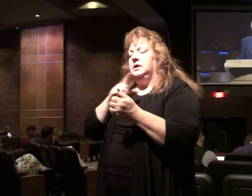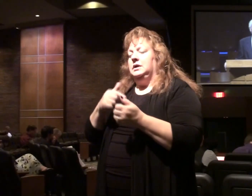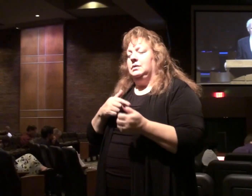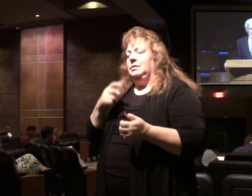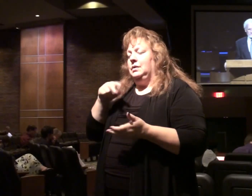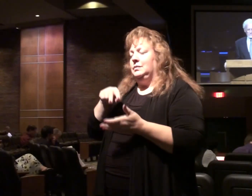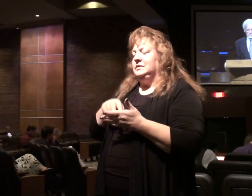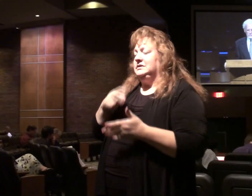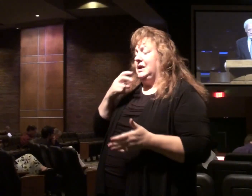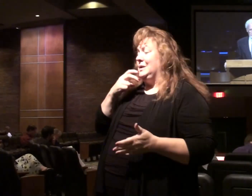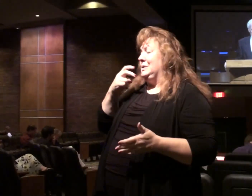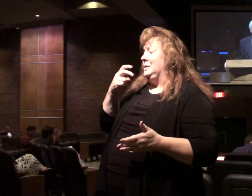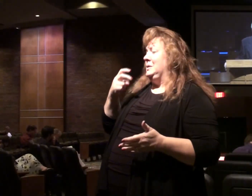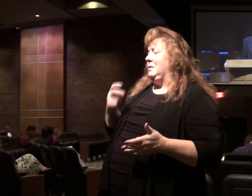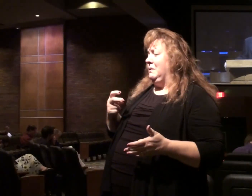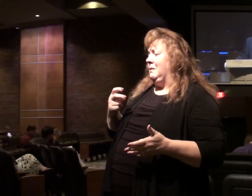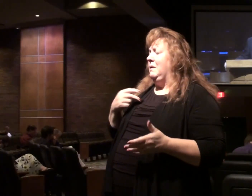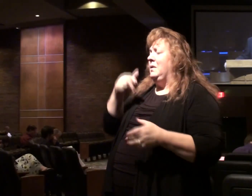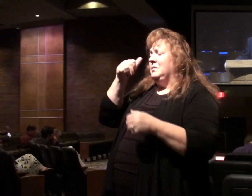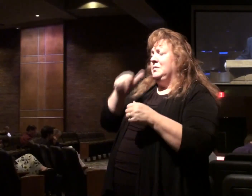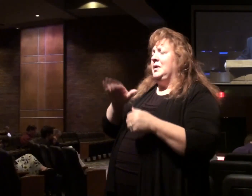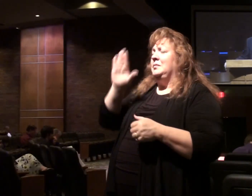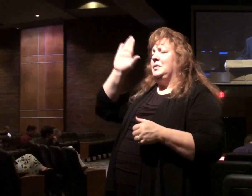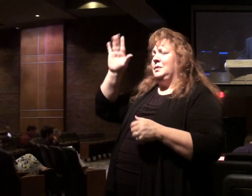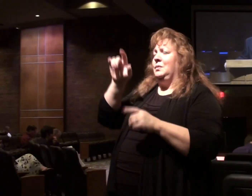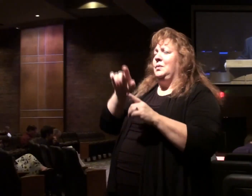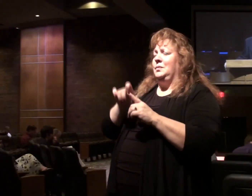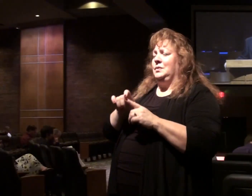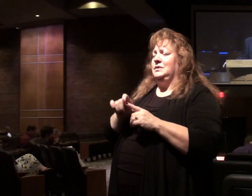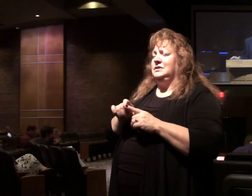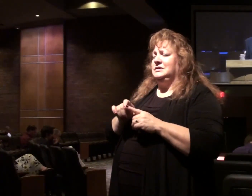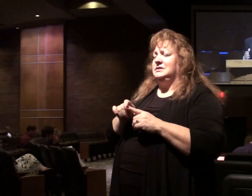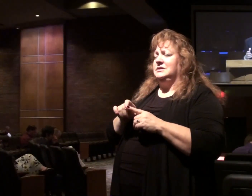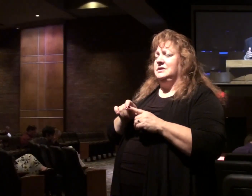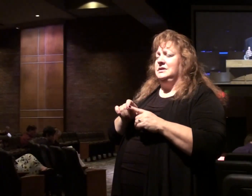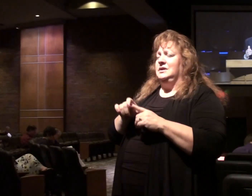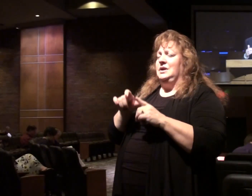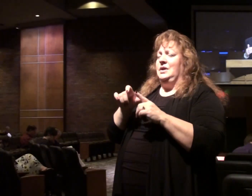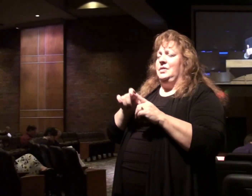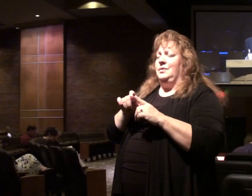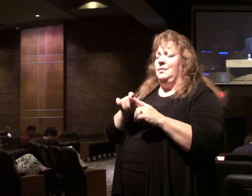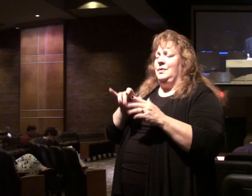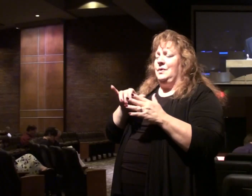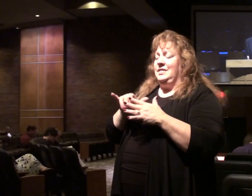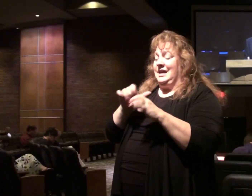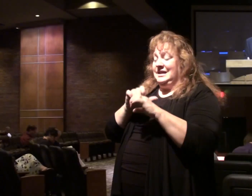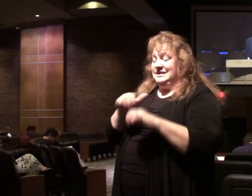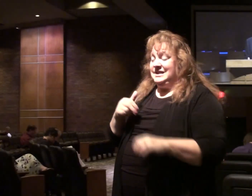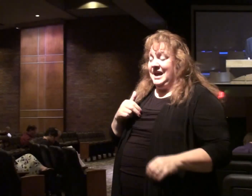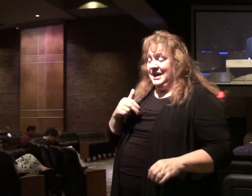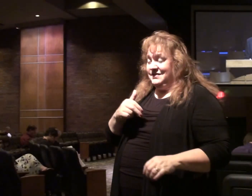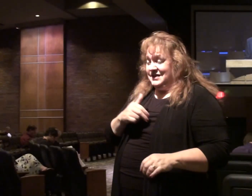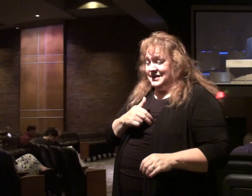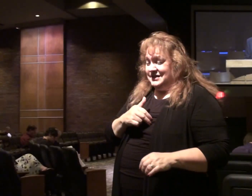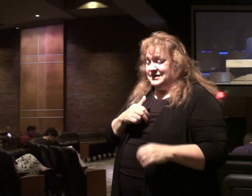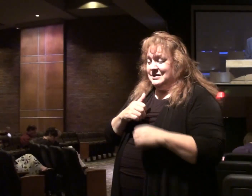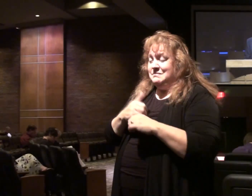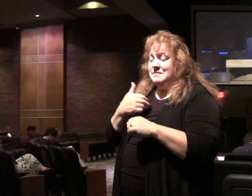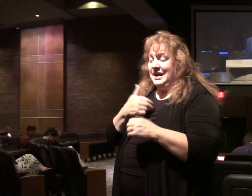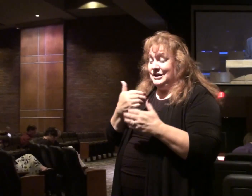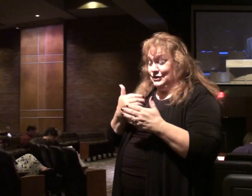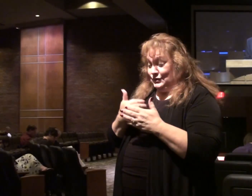are in awe as we are reminded by your word that the word that has saved us and made us